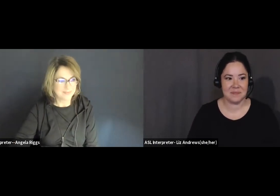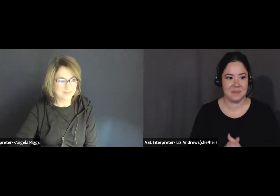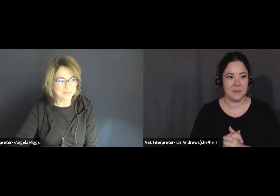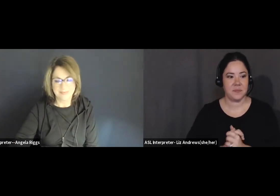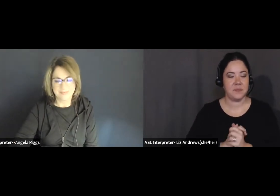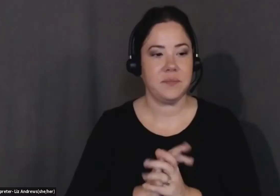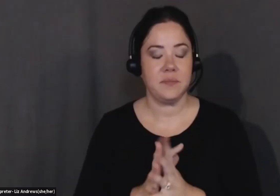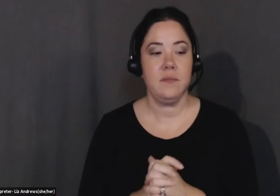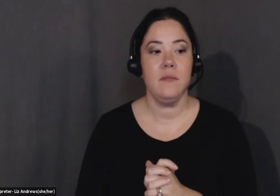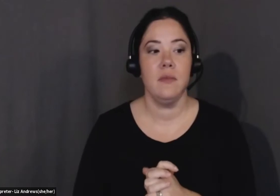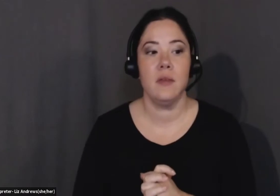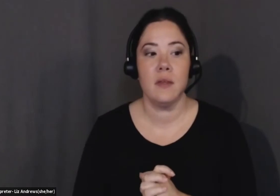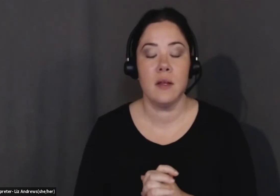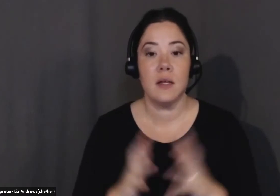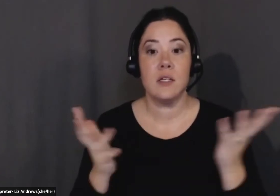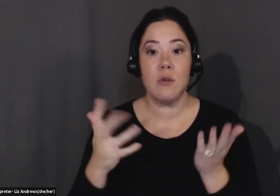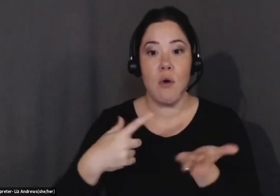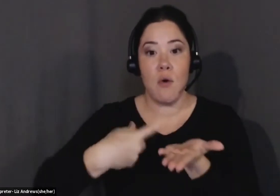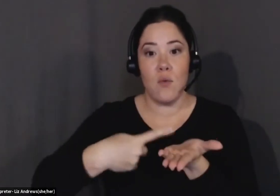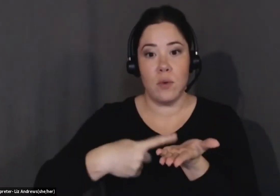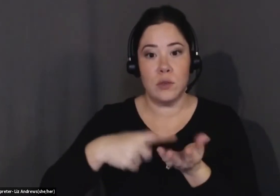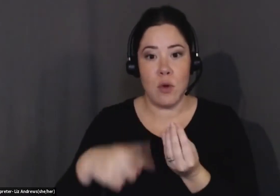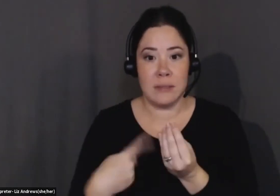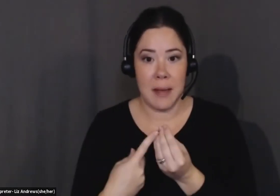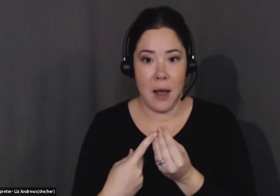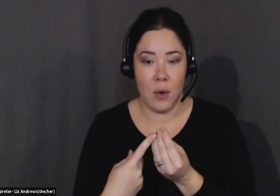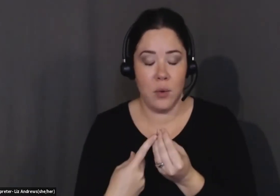Okay. So we talked about